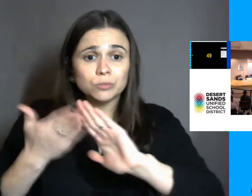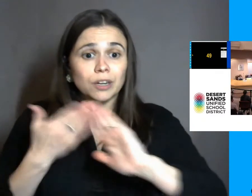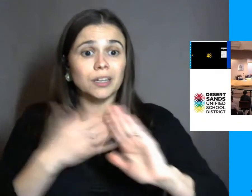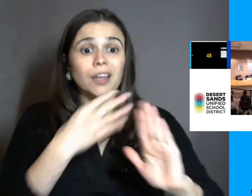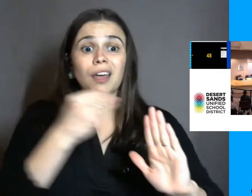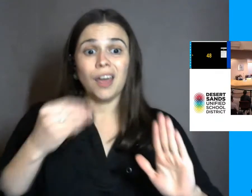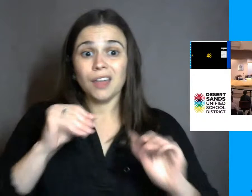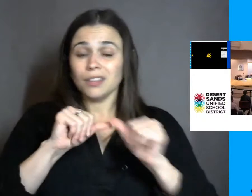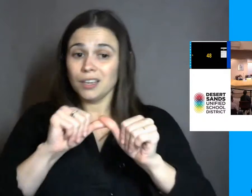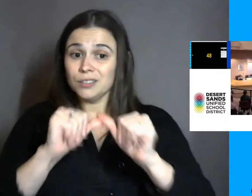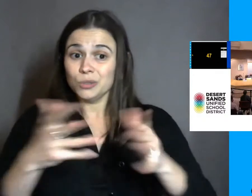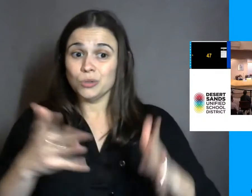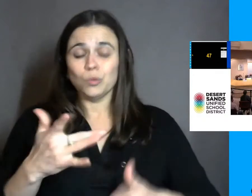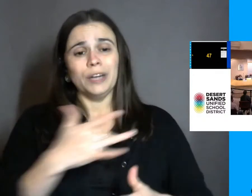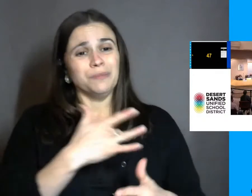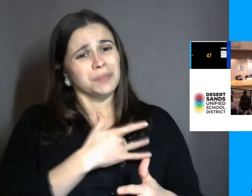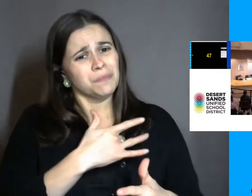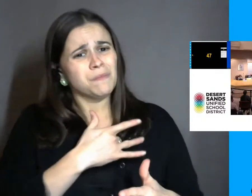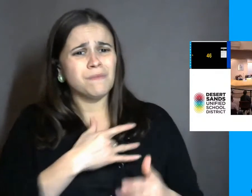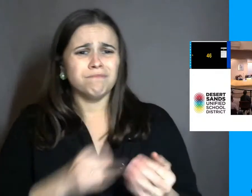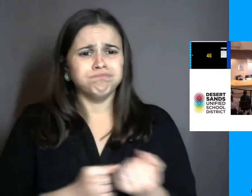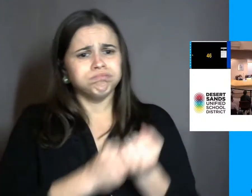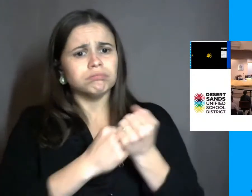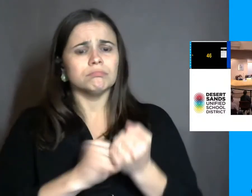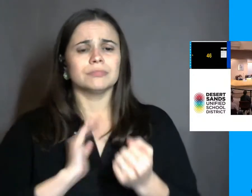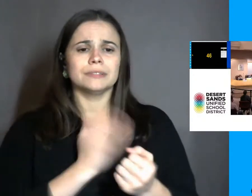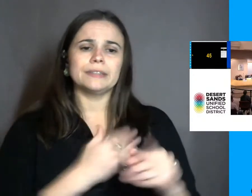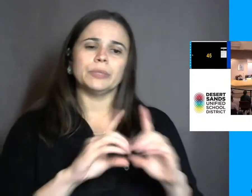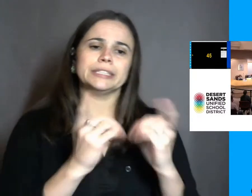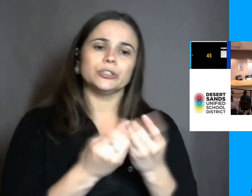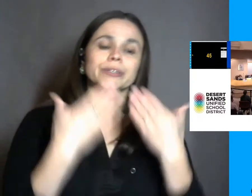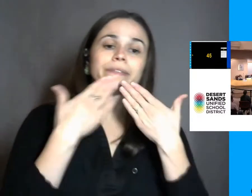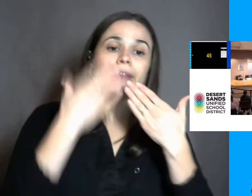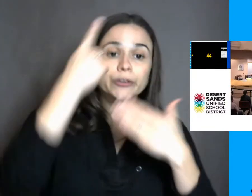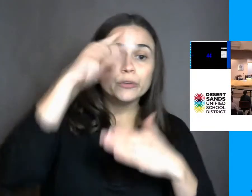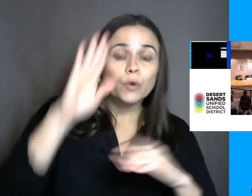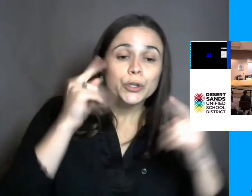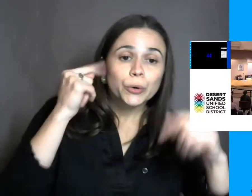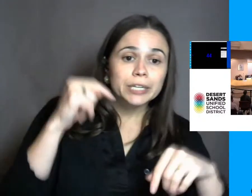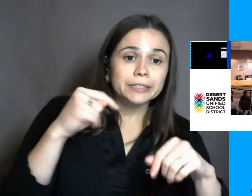continue to be the heartbeat of our district. Thank you for your time and consideration.